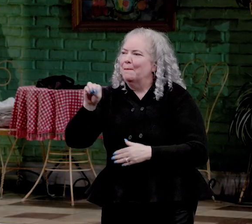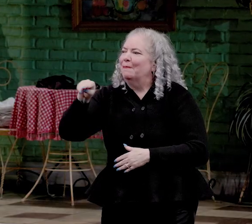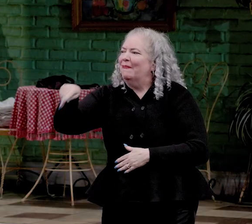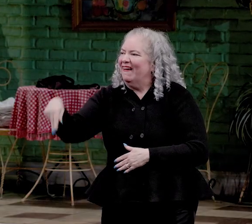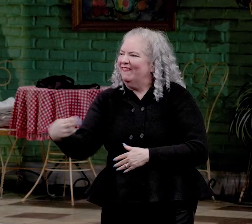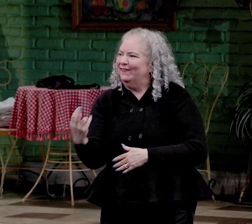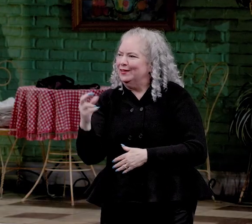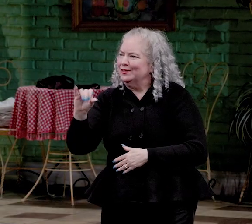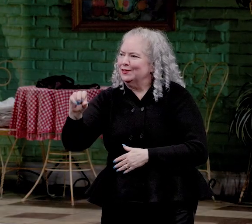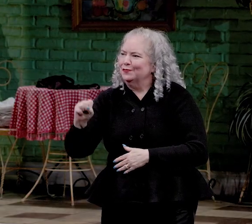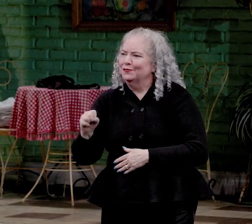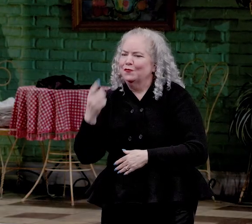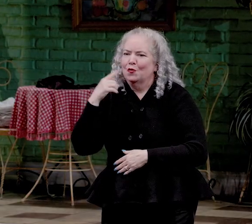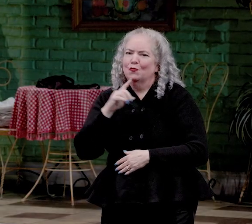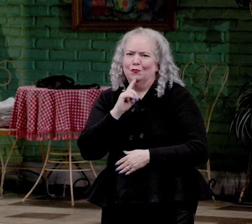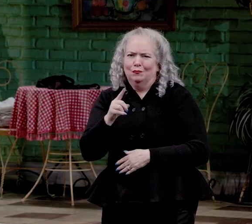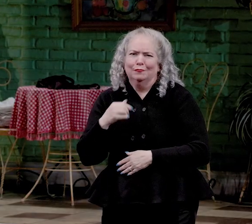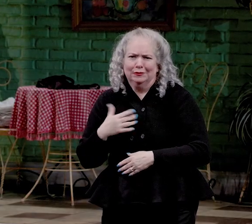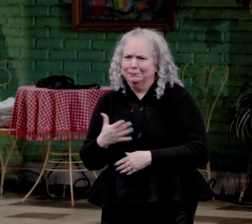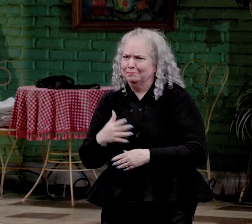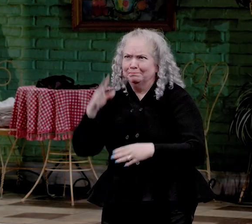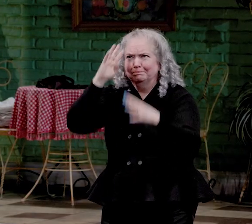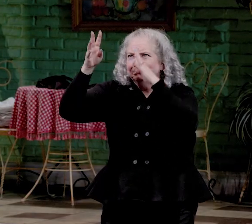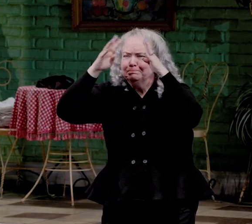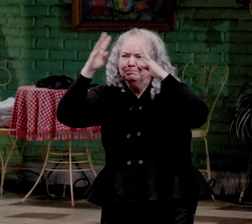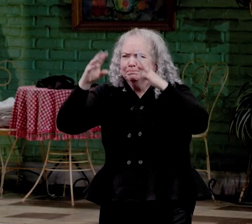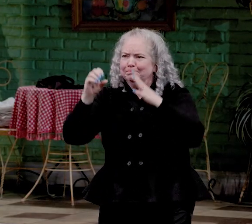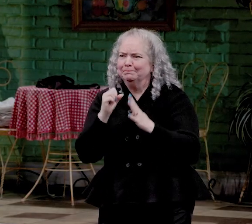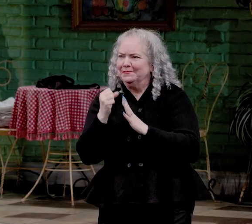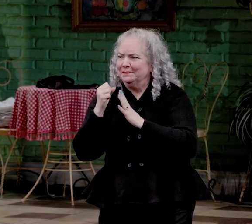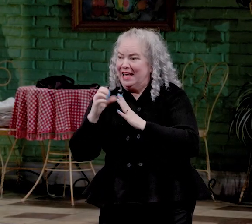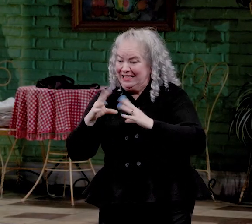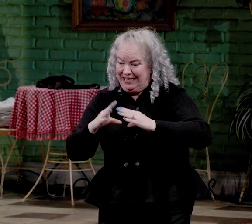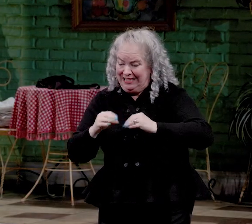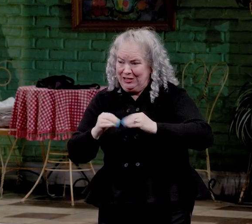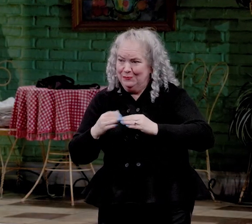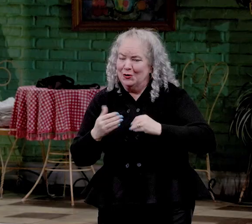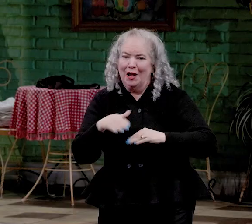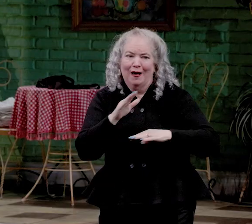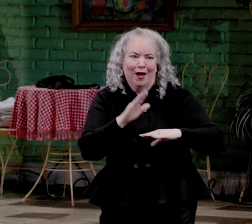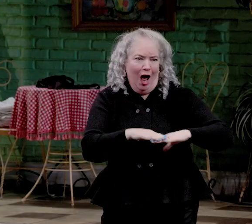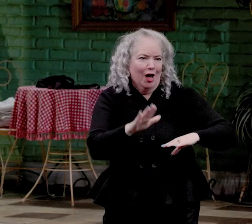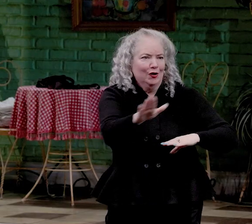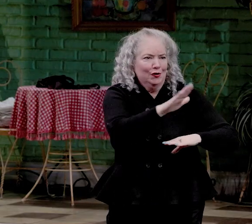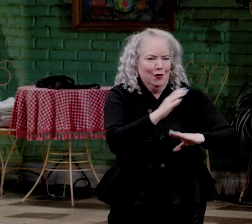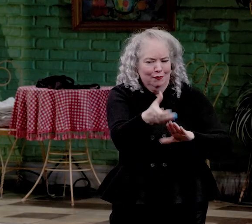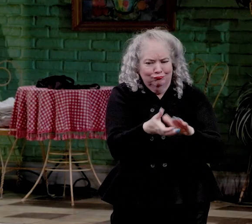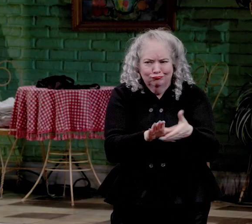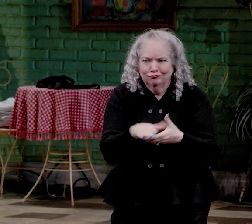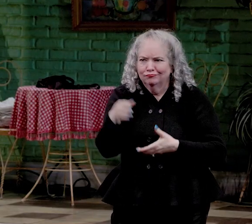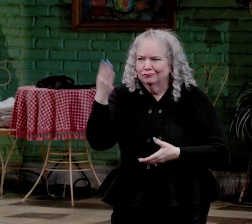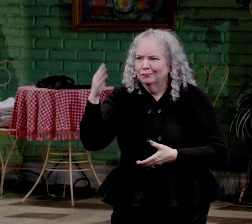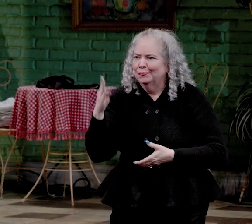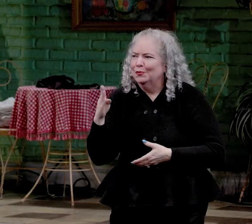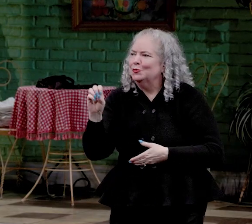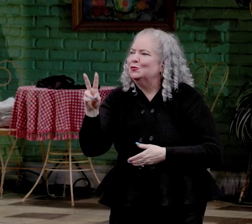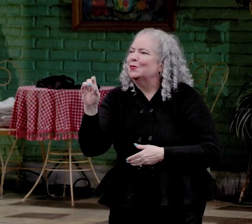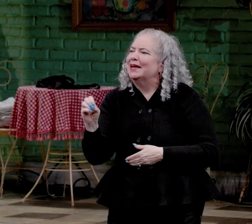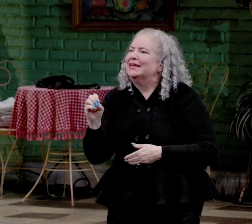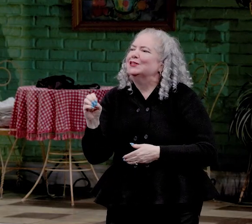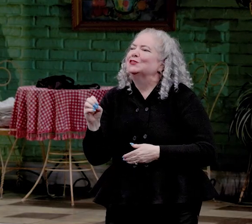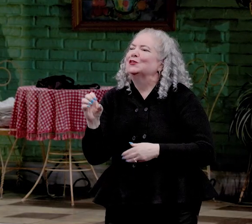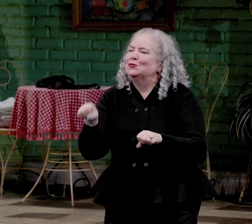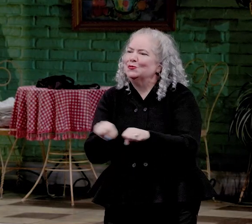jam sessions of all time. Put on your blue suede shoes and join Jerry Lee Lewis, Elvis Presley,